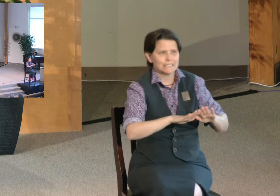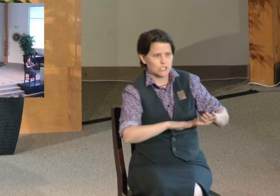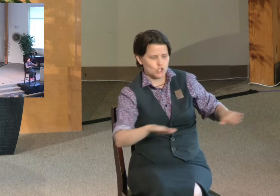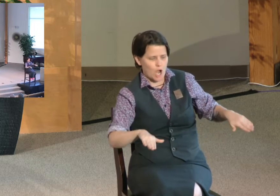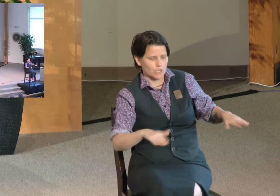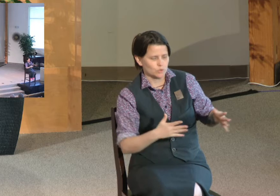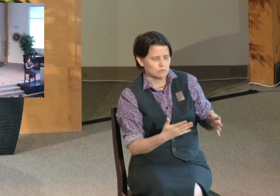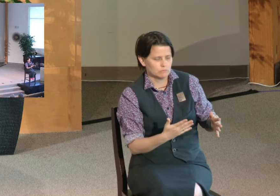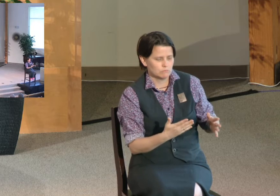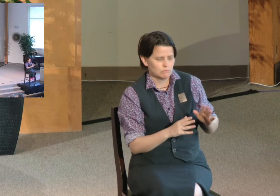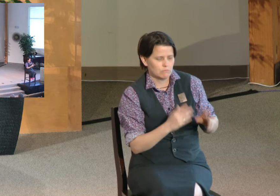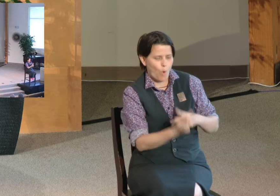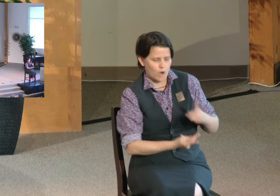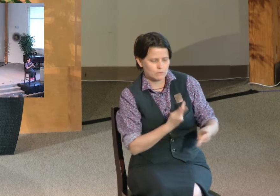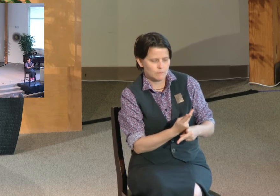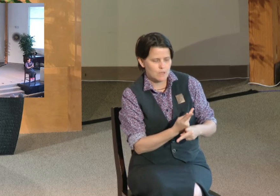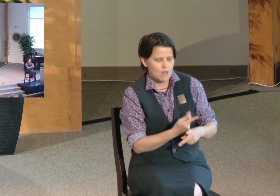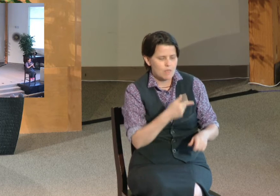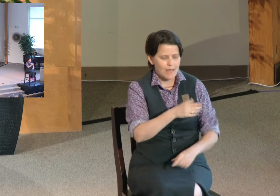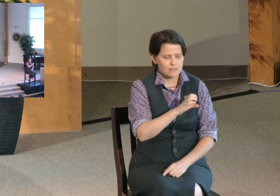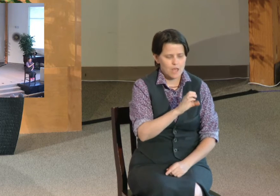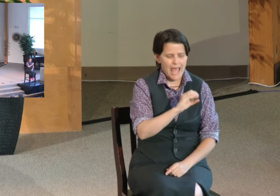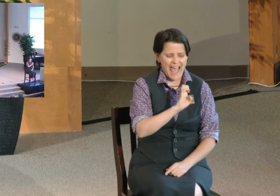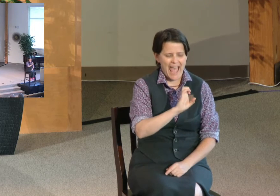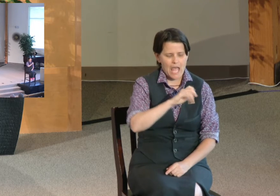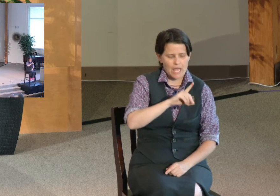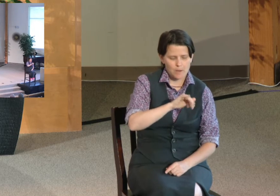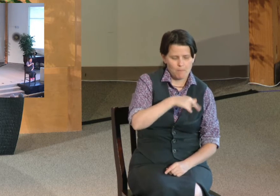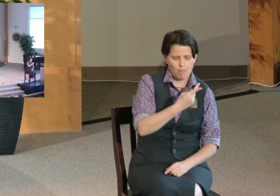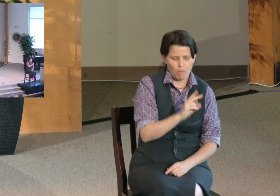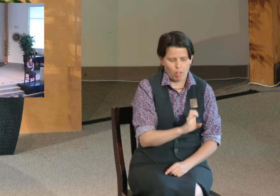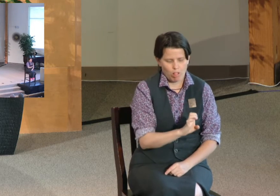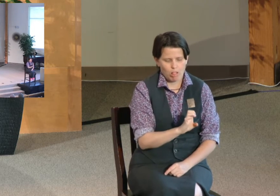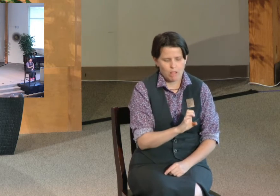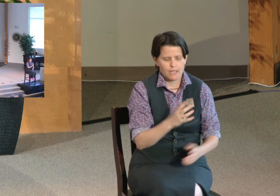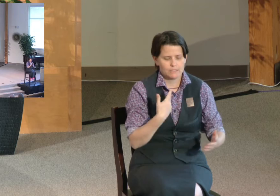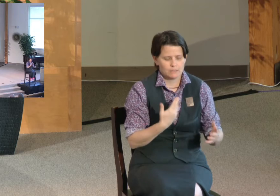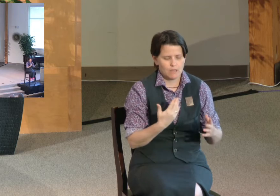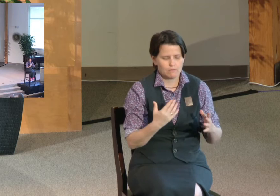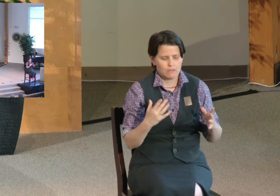root for the lover, the precocious child anchors the magician, etc.